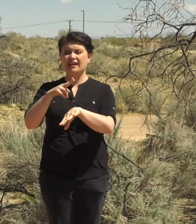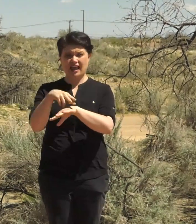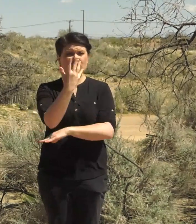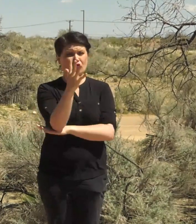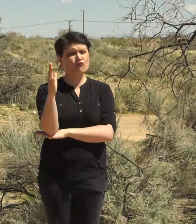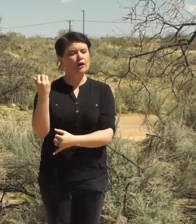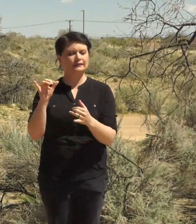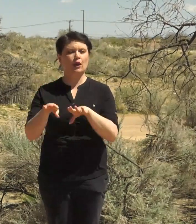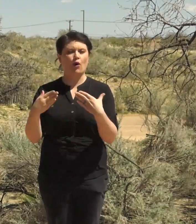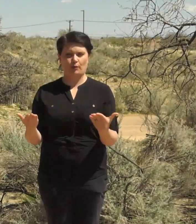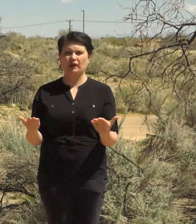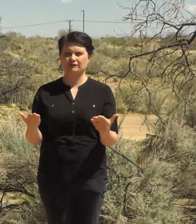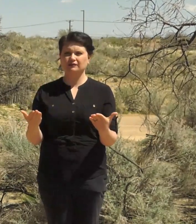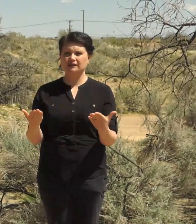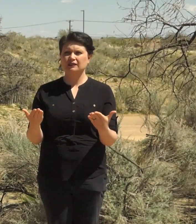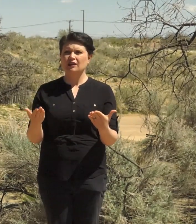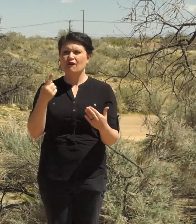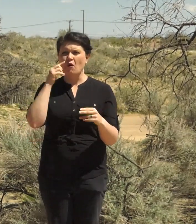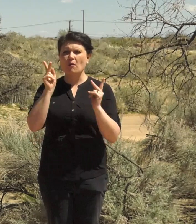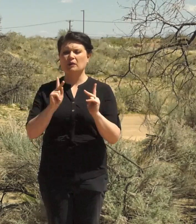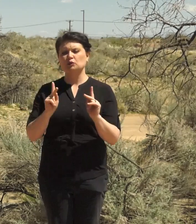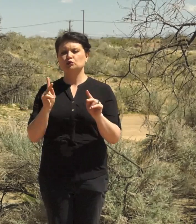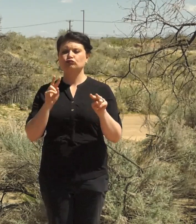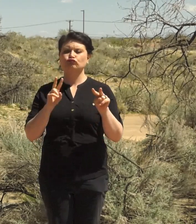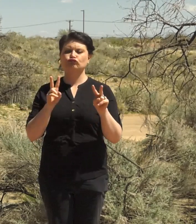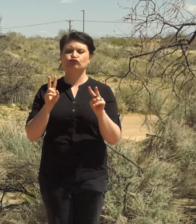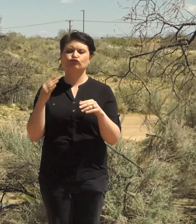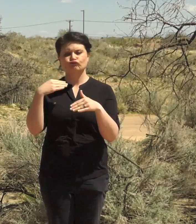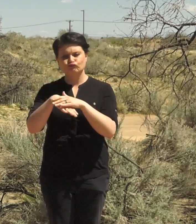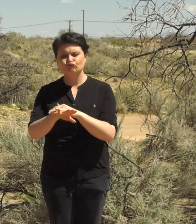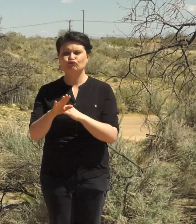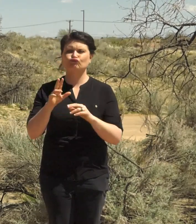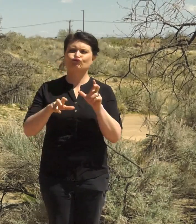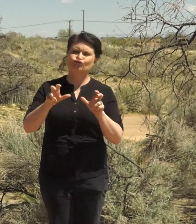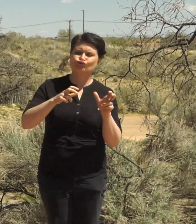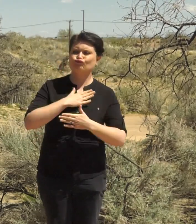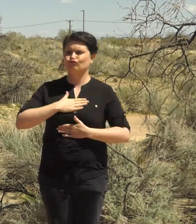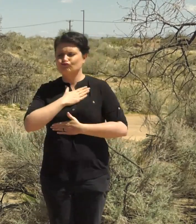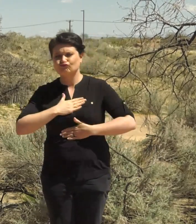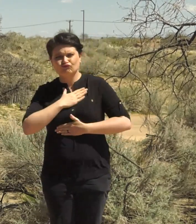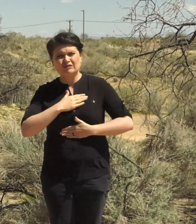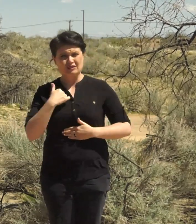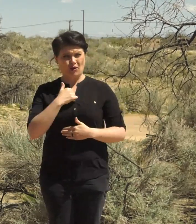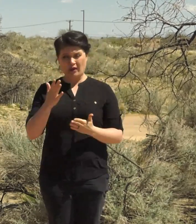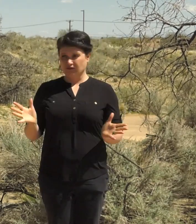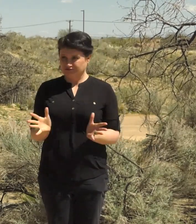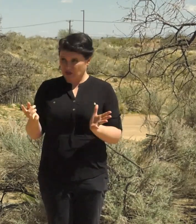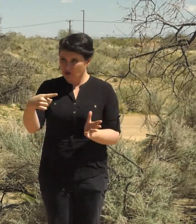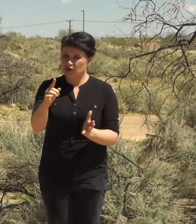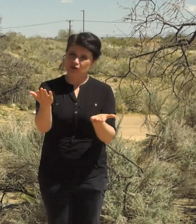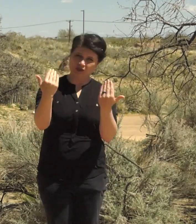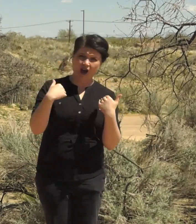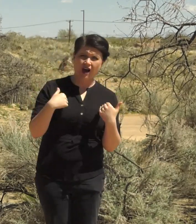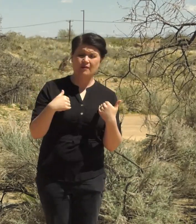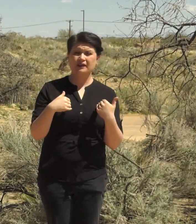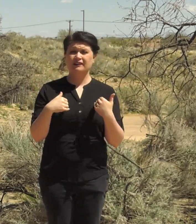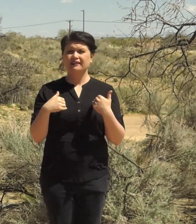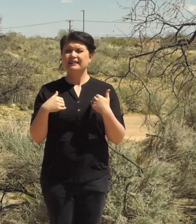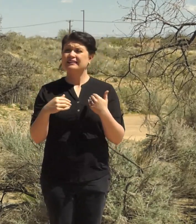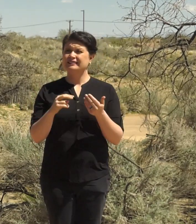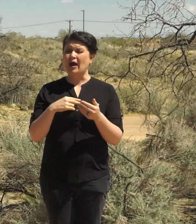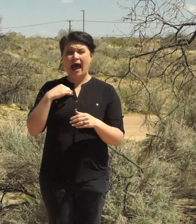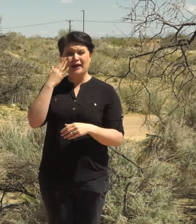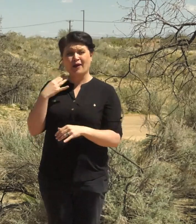still open for dispersed recreation. We encourage folks to come out for the refuge from